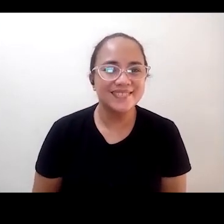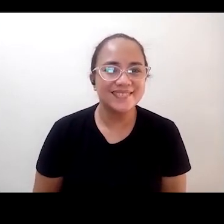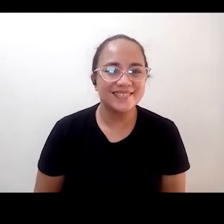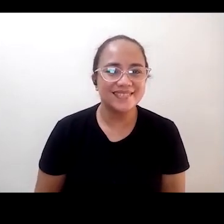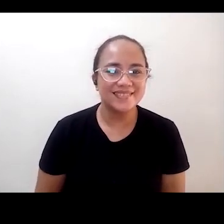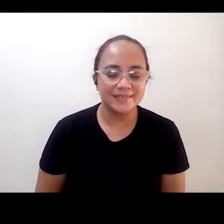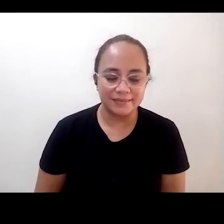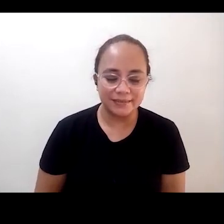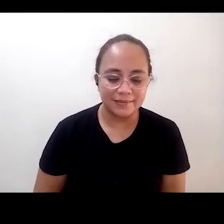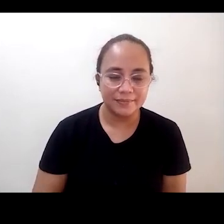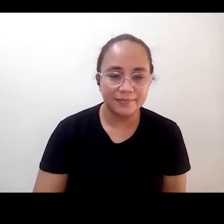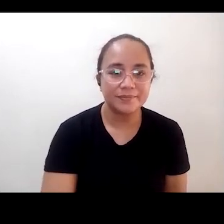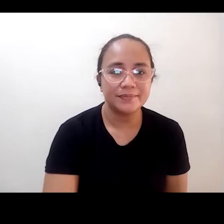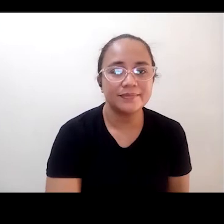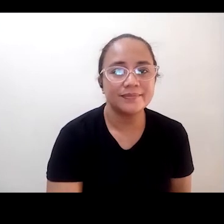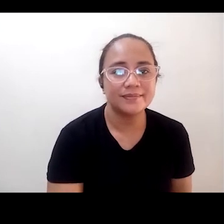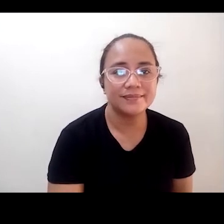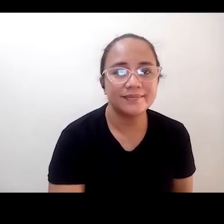Okay.